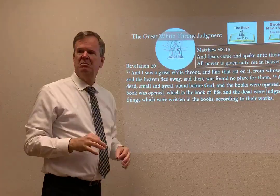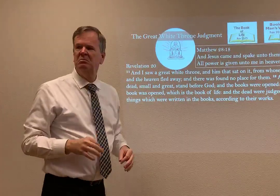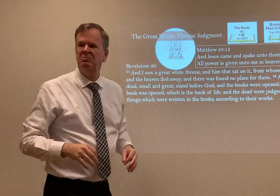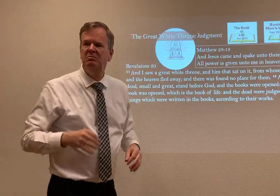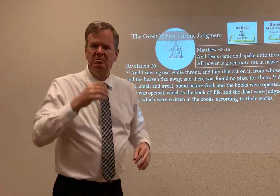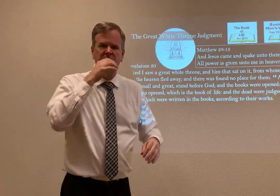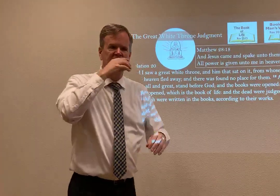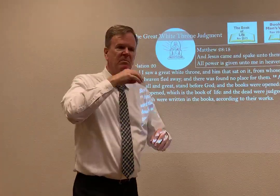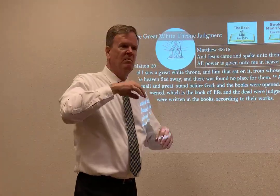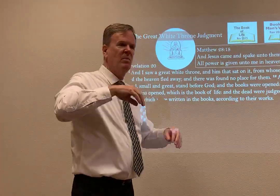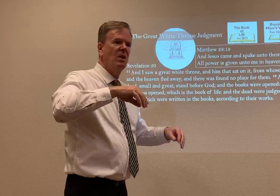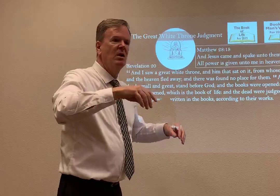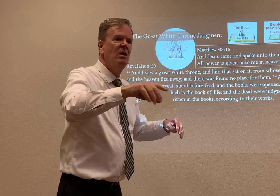Yeah. Yeah.